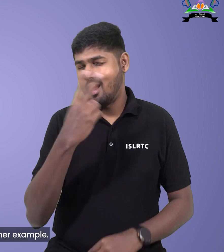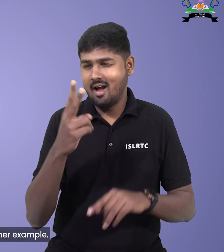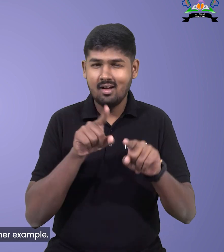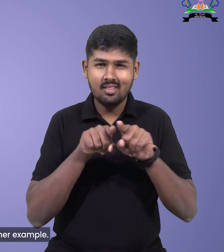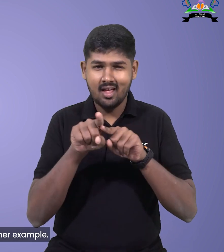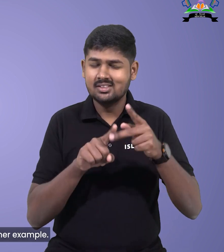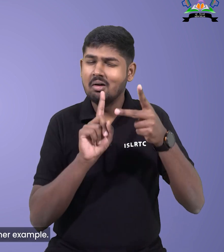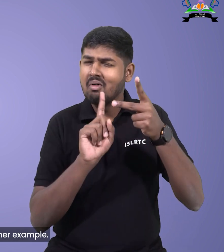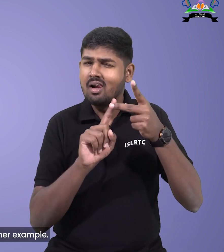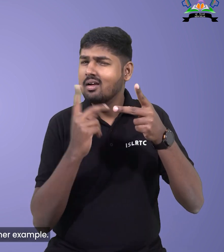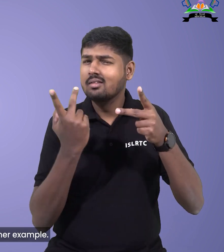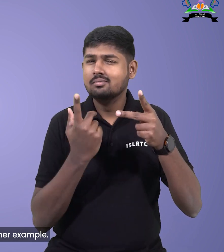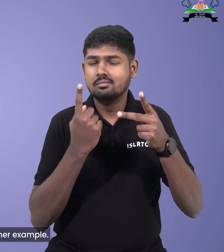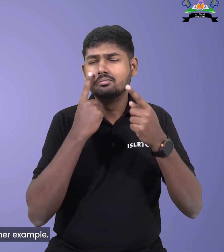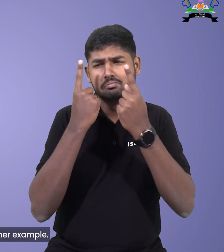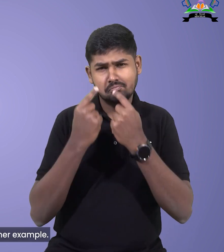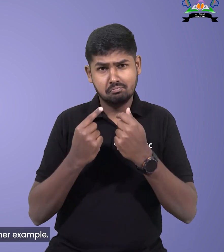Let us look at another example.